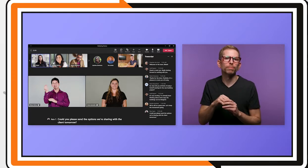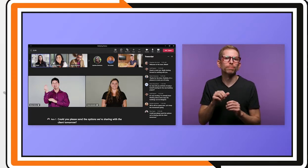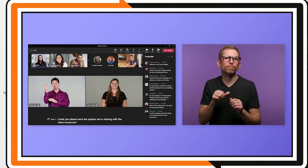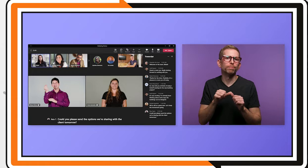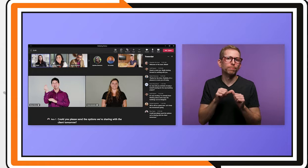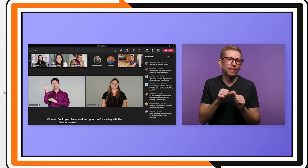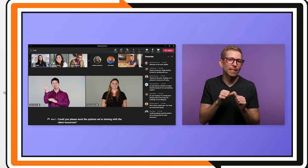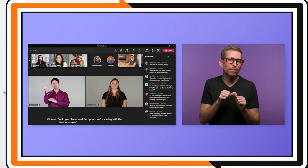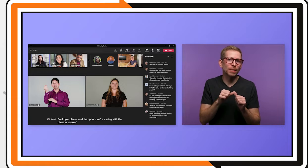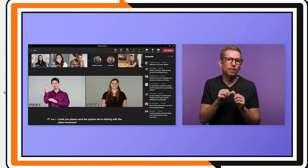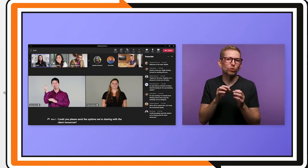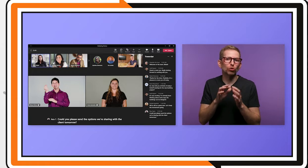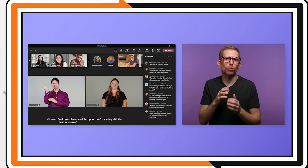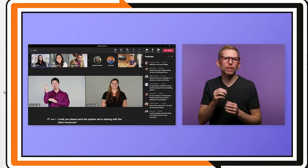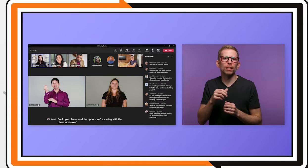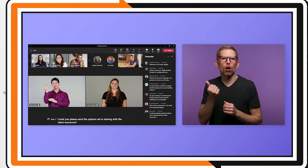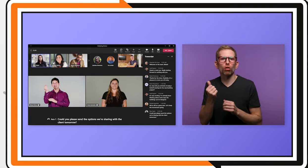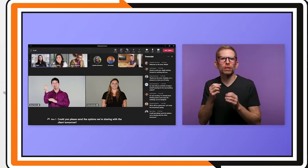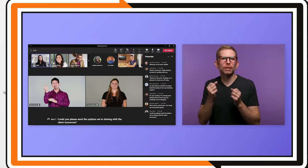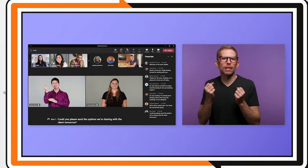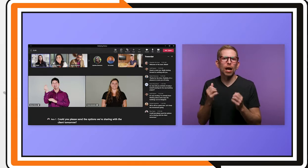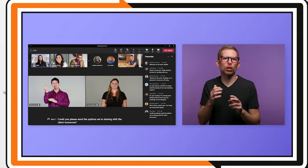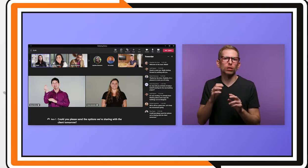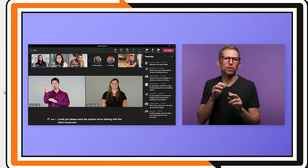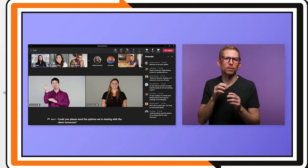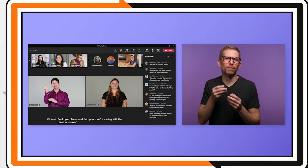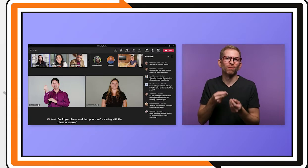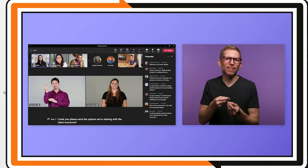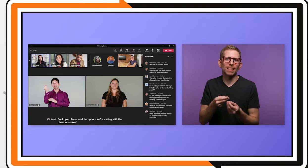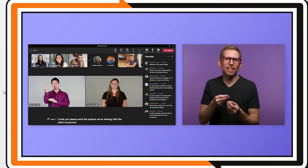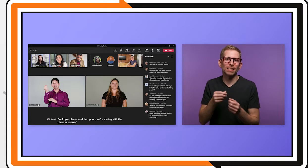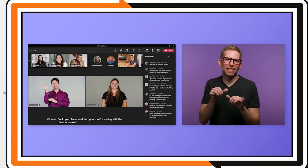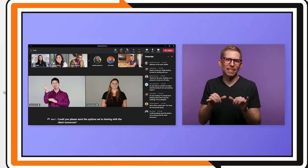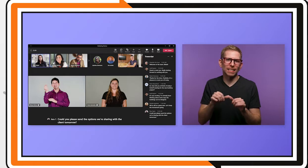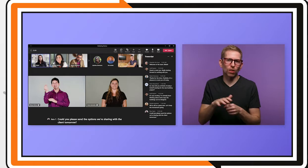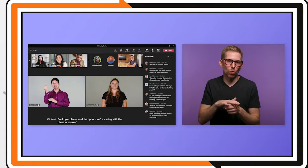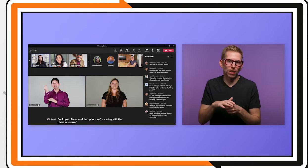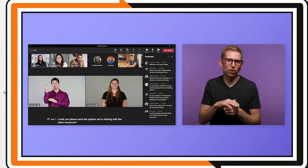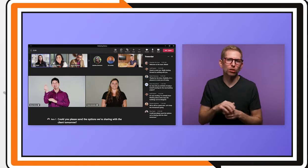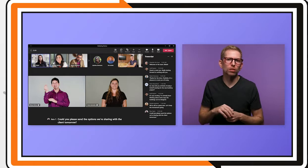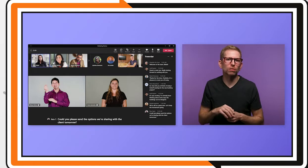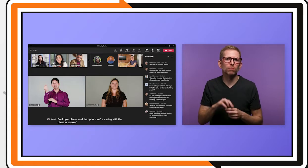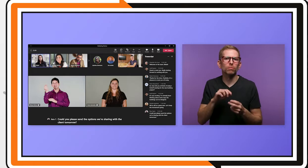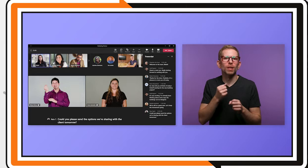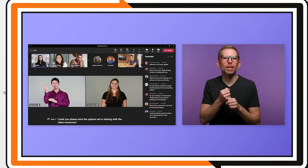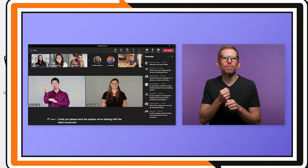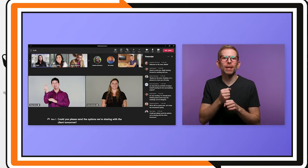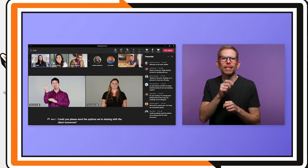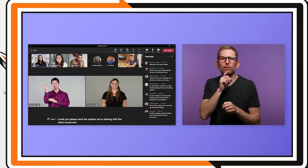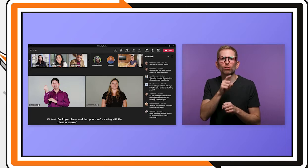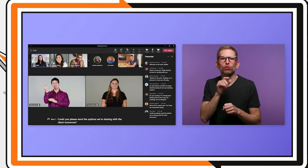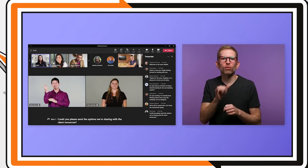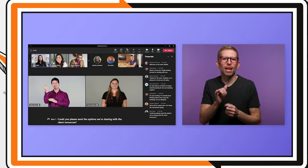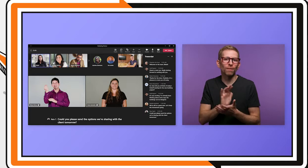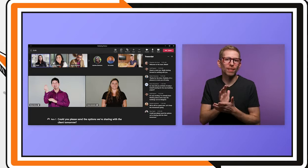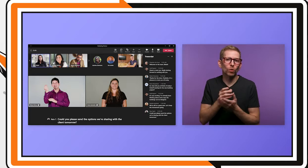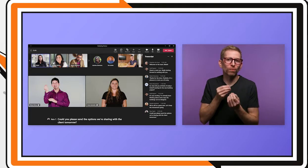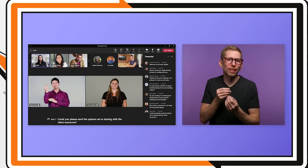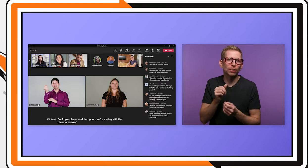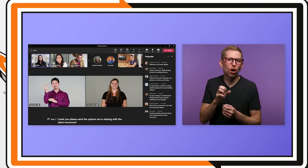Sign Language View from this tab as well. Keep in mind, it will be possible to enable Sign Language View persistently, so you won't have to dig in Teams' Accessibility tab